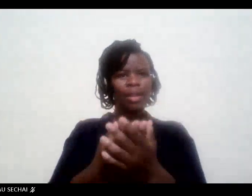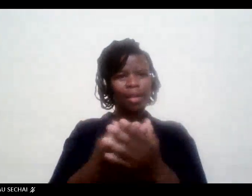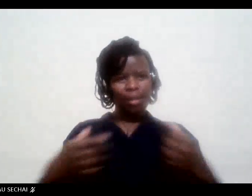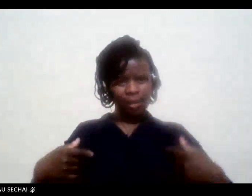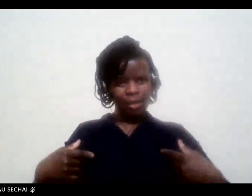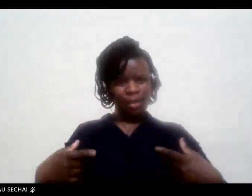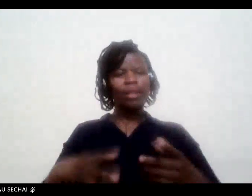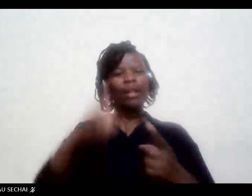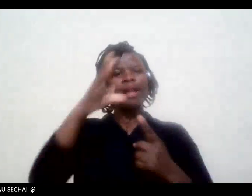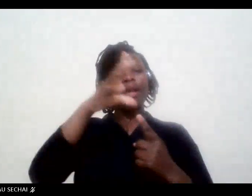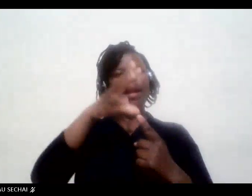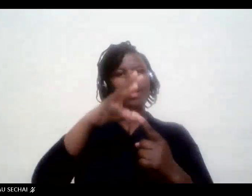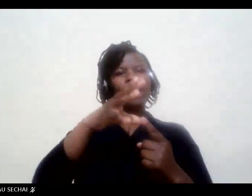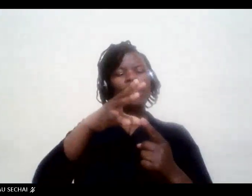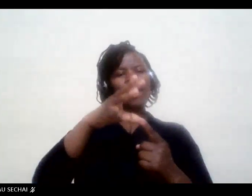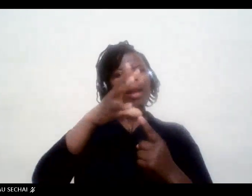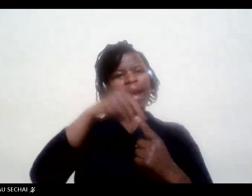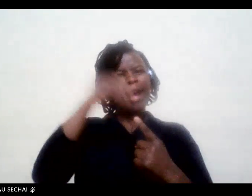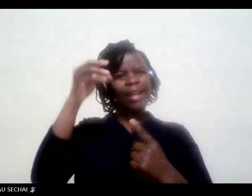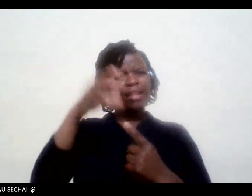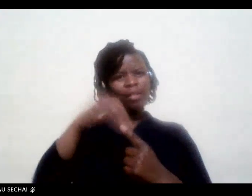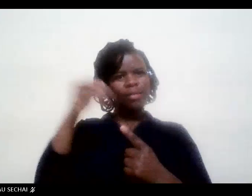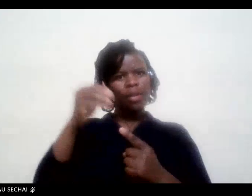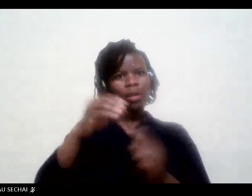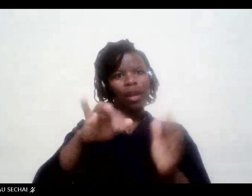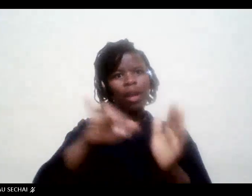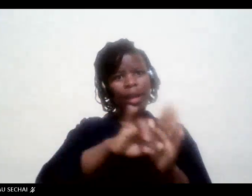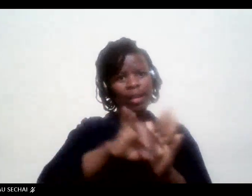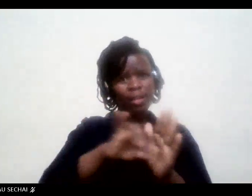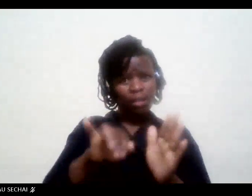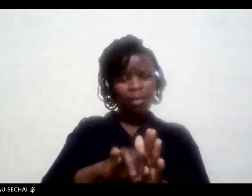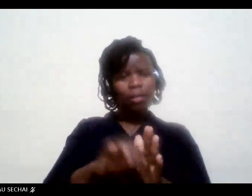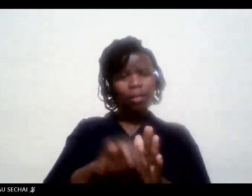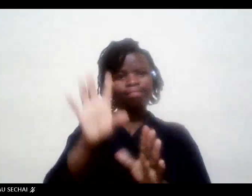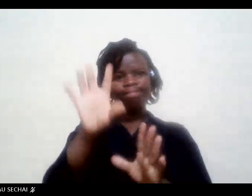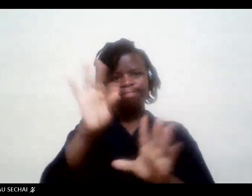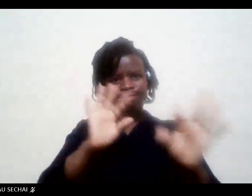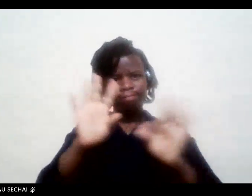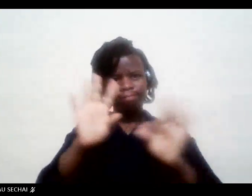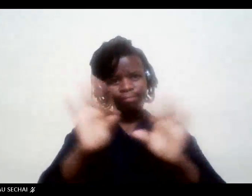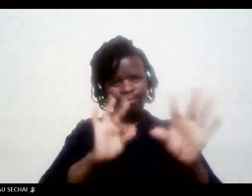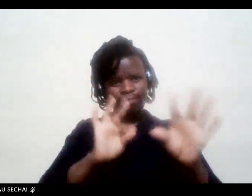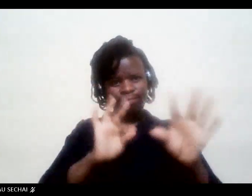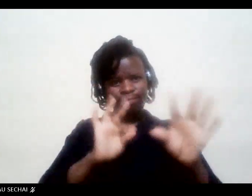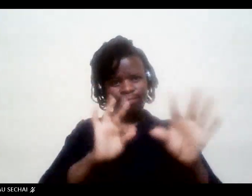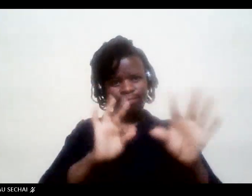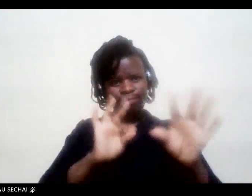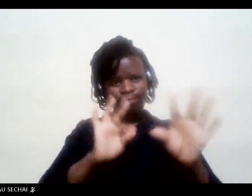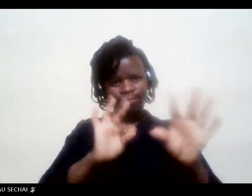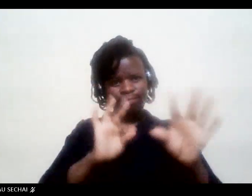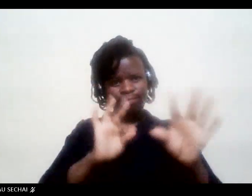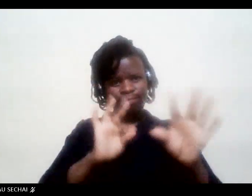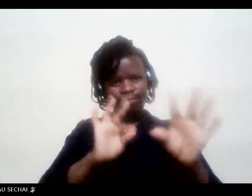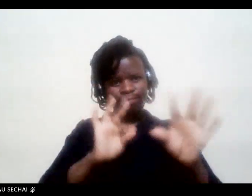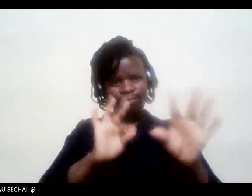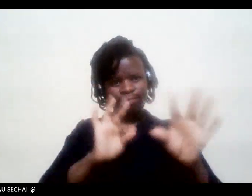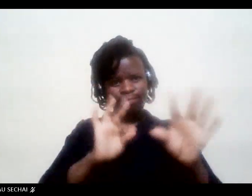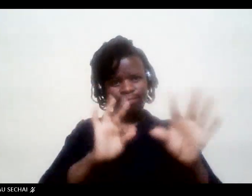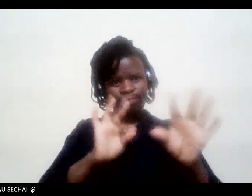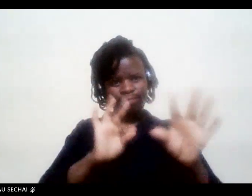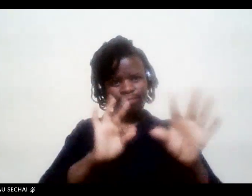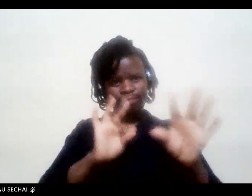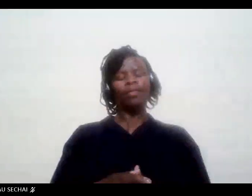all, show us that our assumptions were wrong, in terms of what was happening in special schools, that was not actually what was